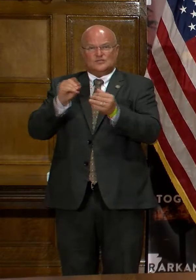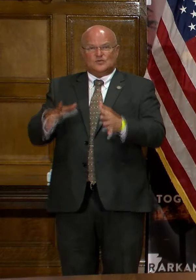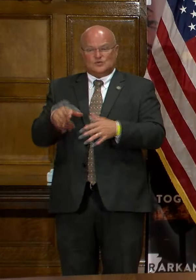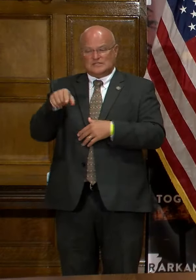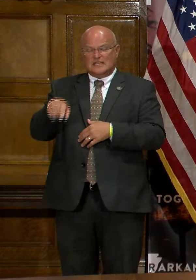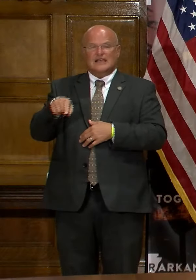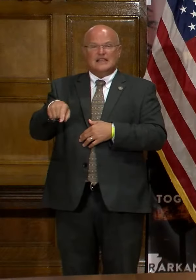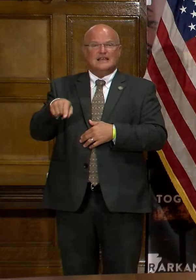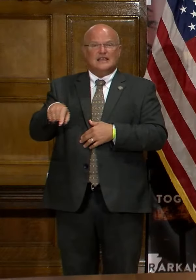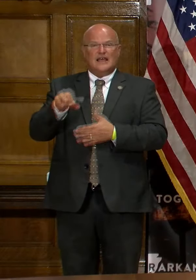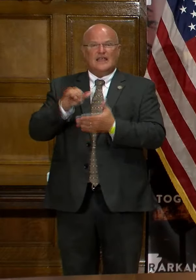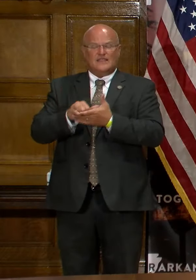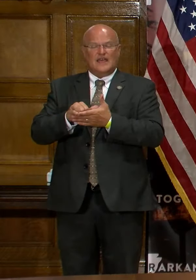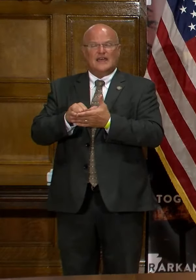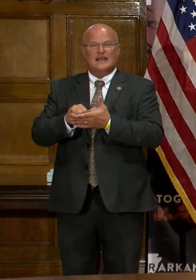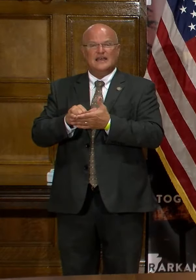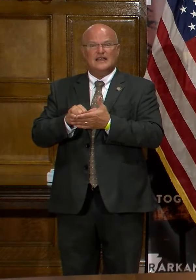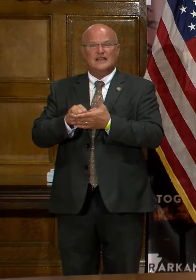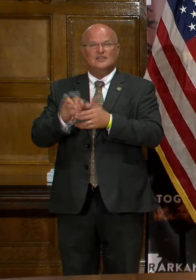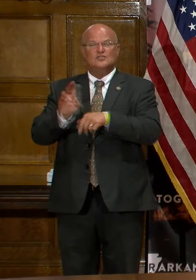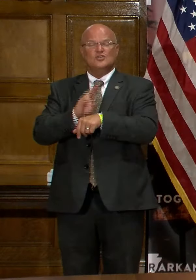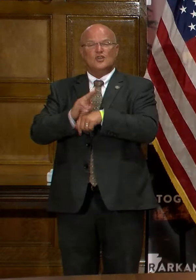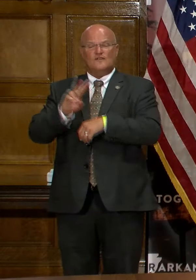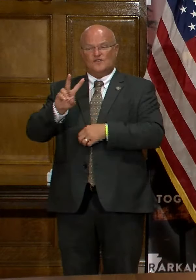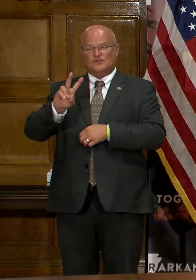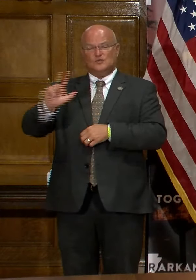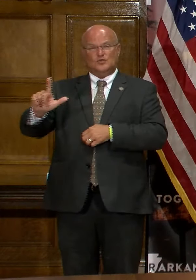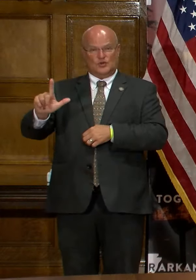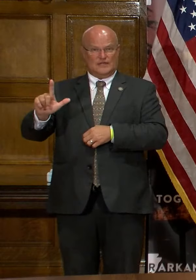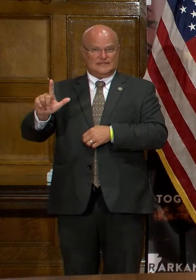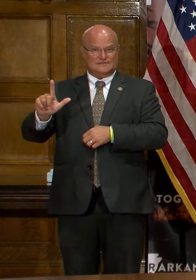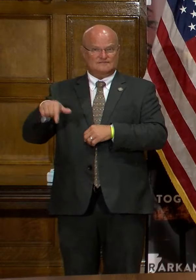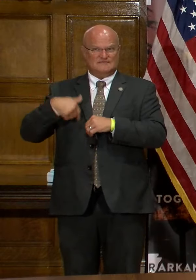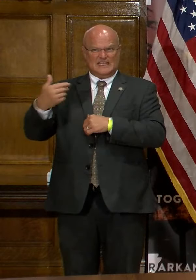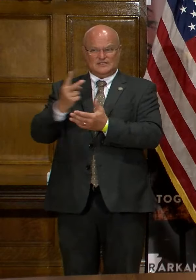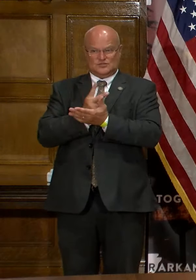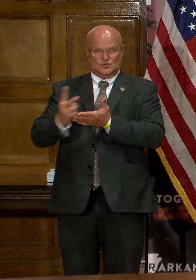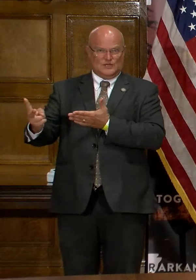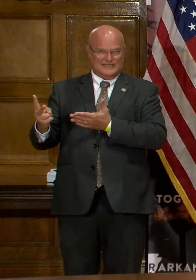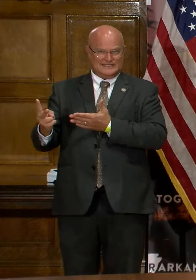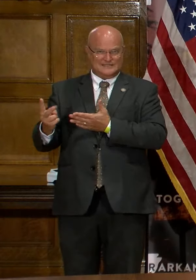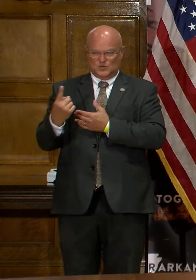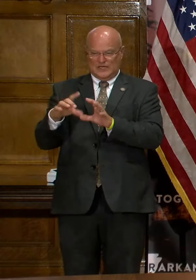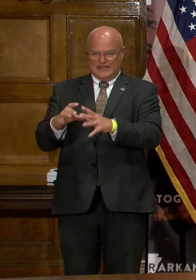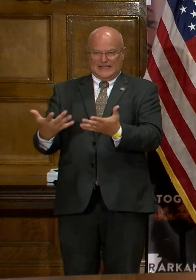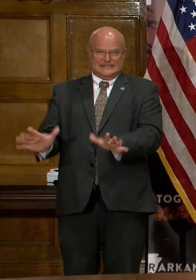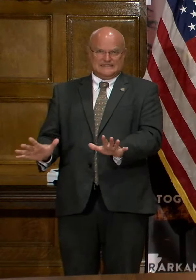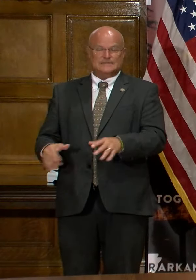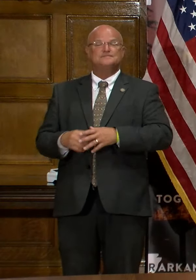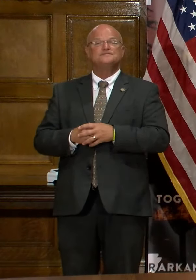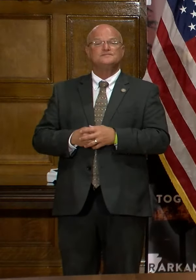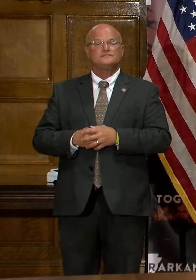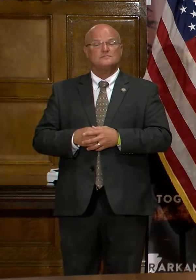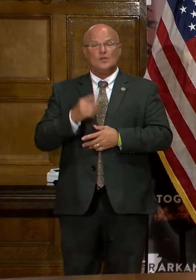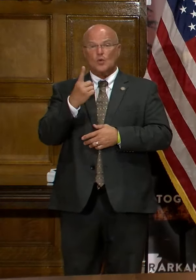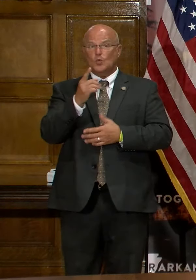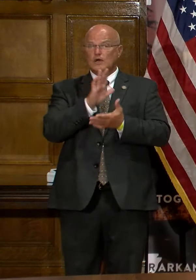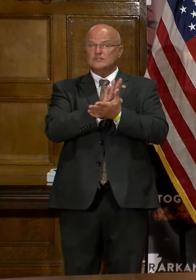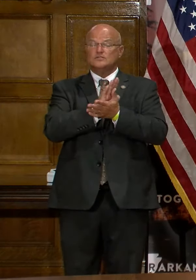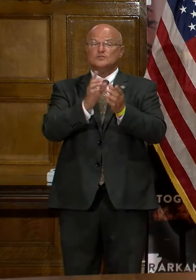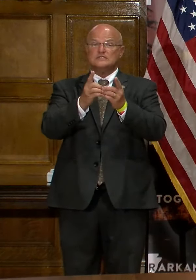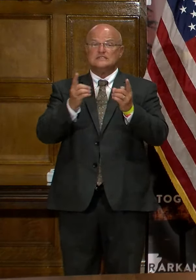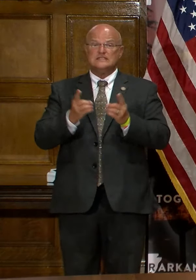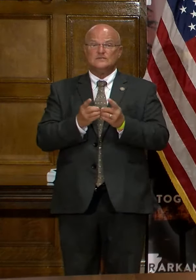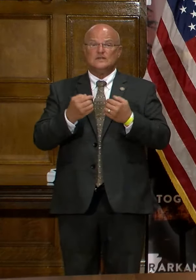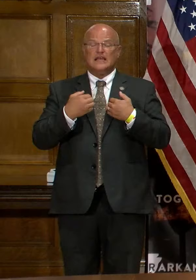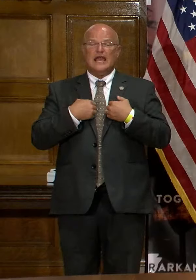that are going to be utilizing virtual instruction for the next 2 weeks. We have had one school district